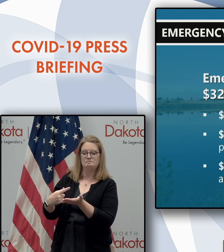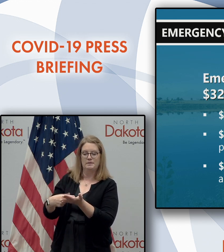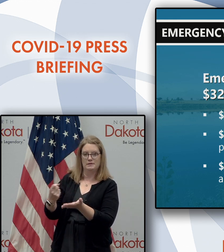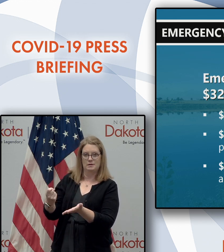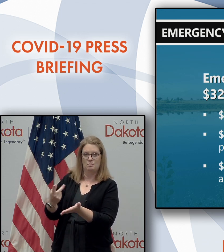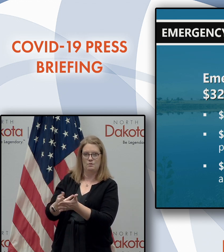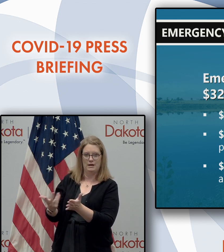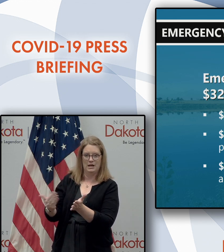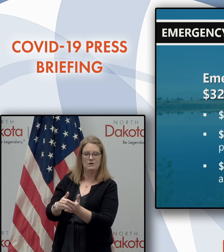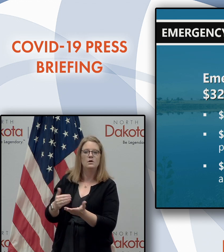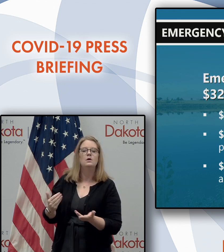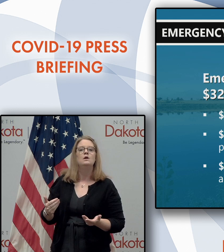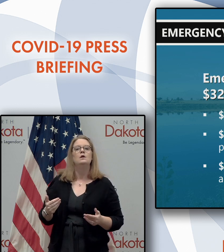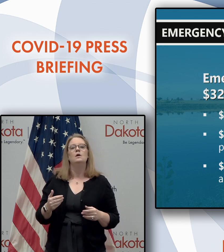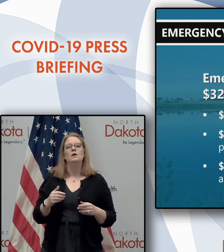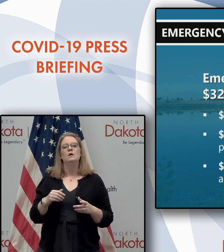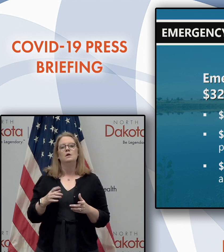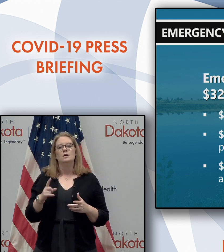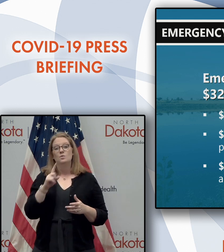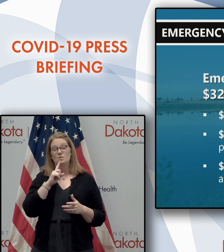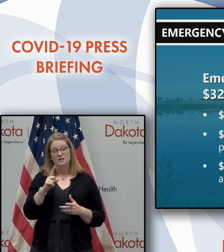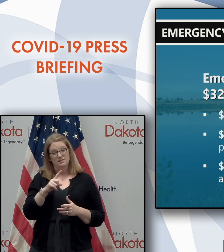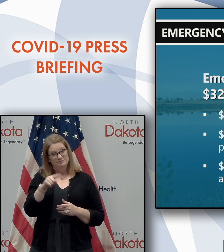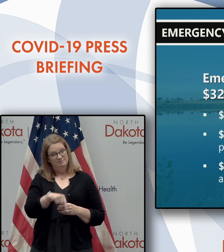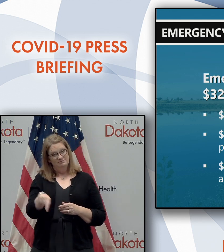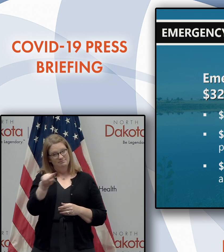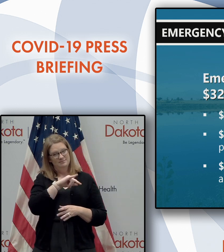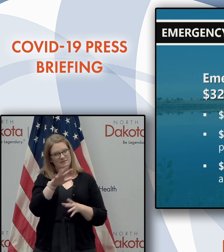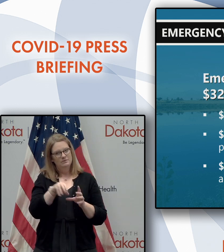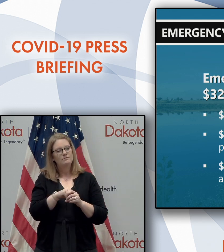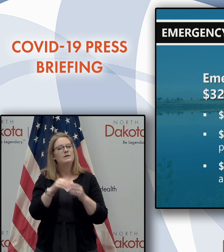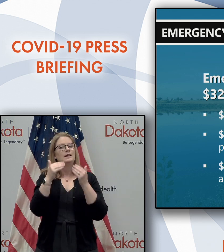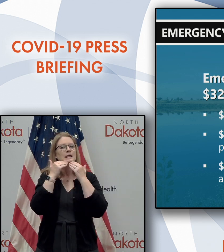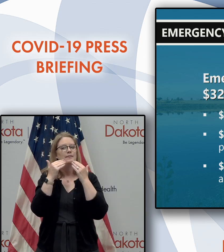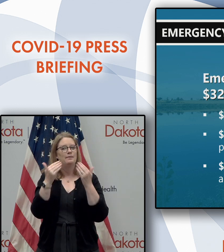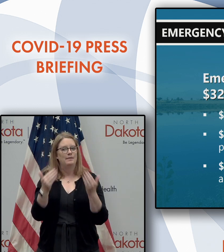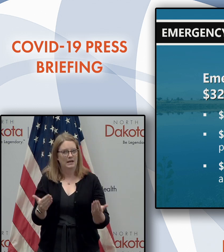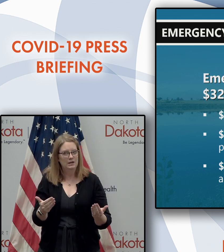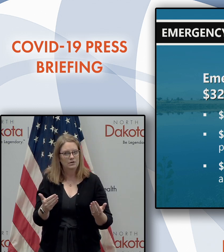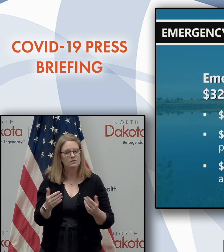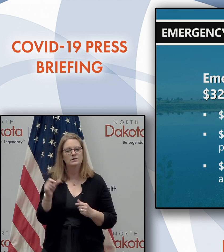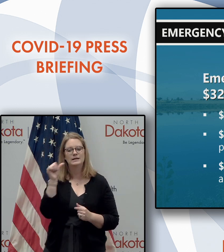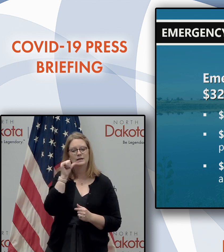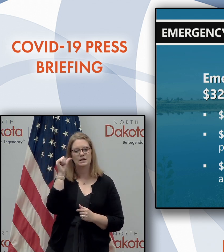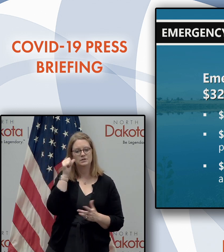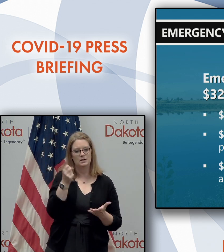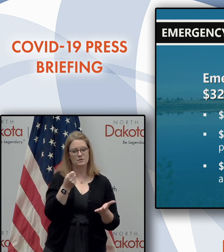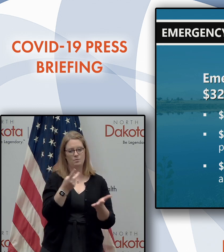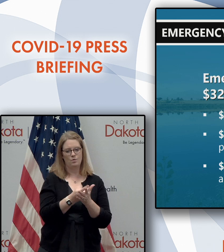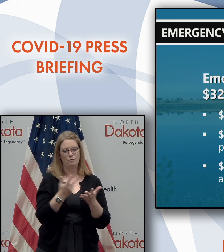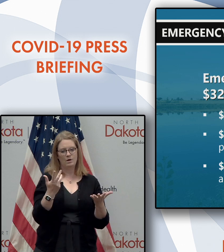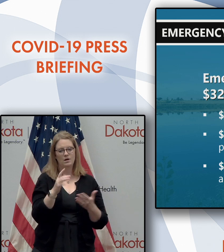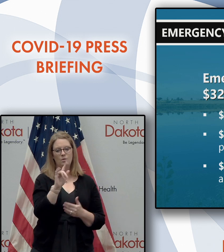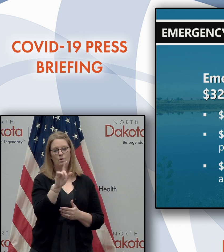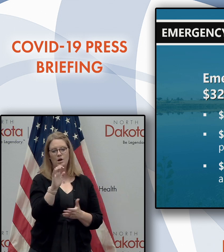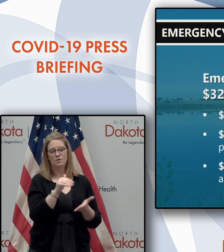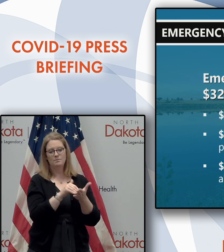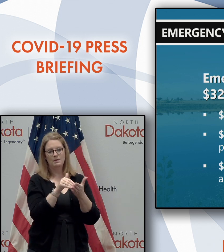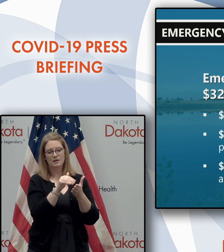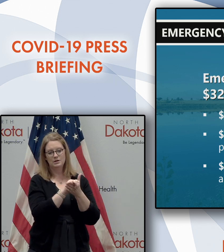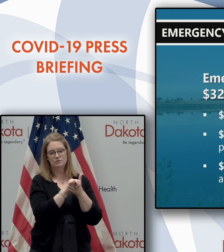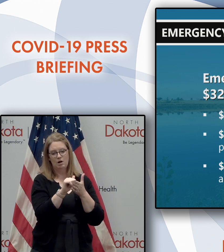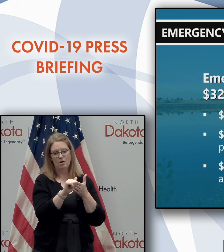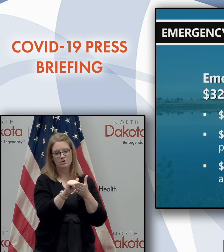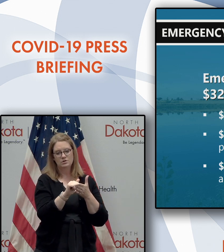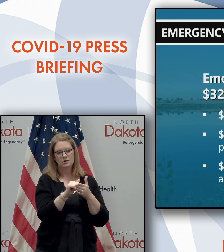want to review that and again thank all those that were involved in this. Part of what got approved yesterday was $100 million